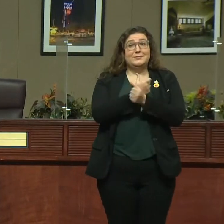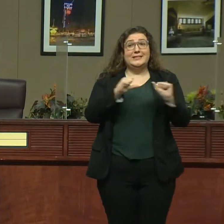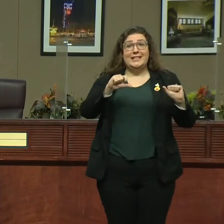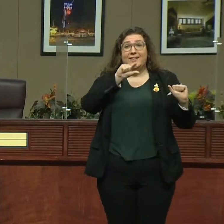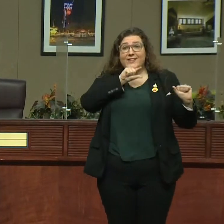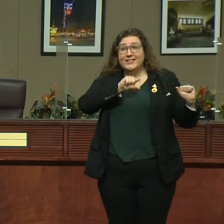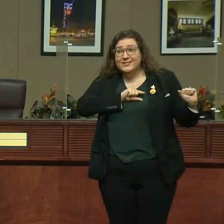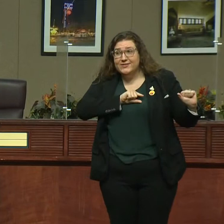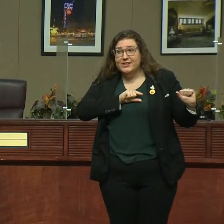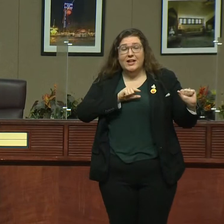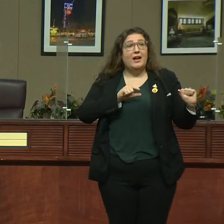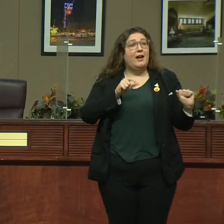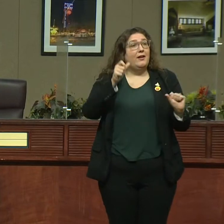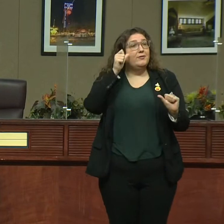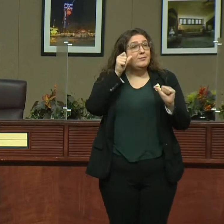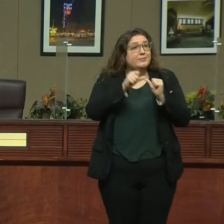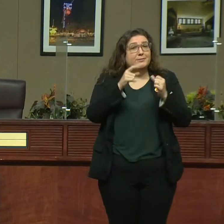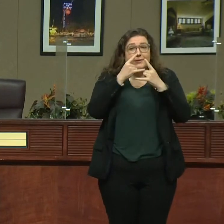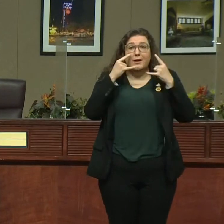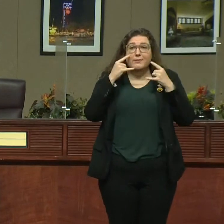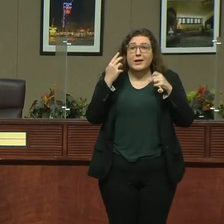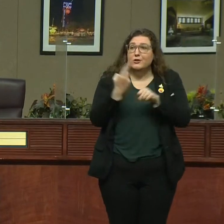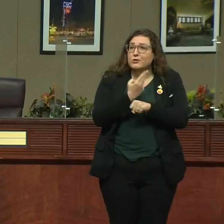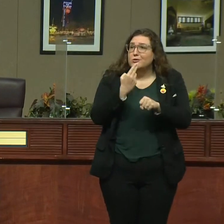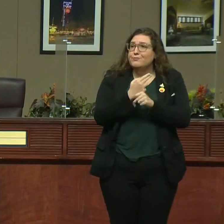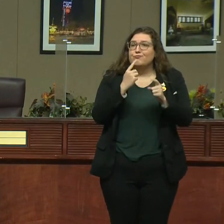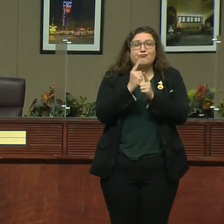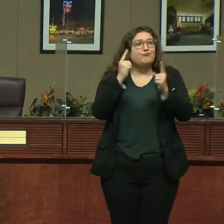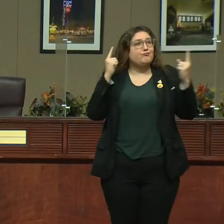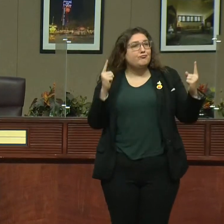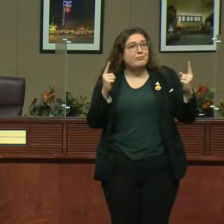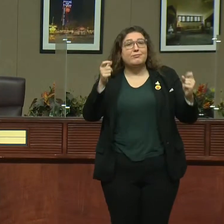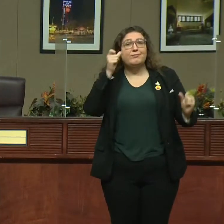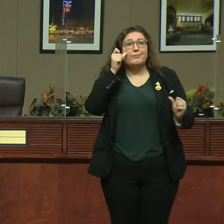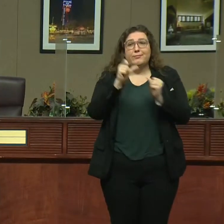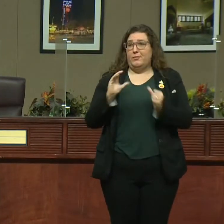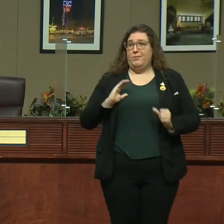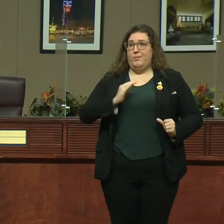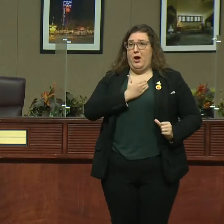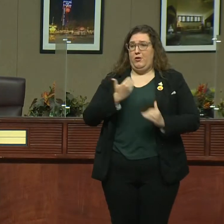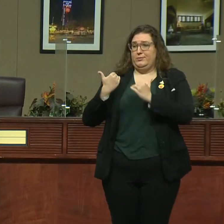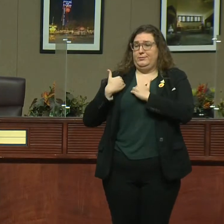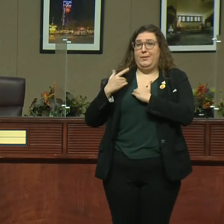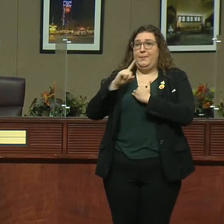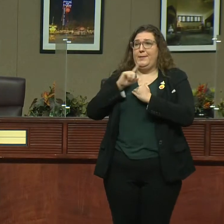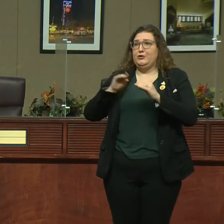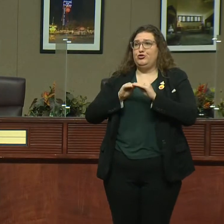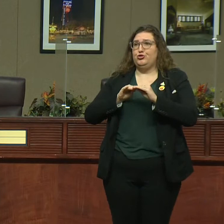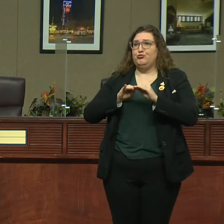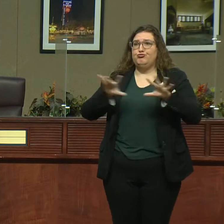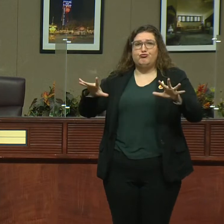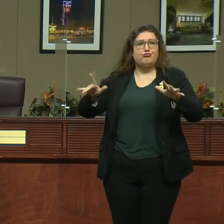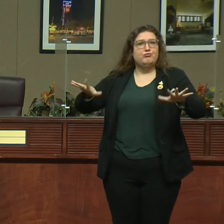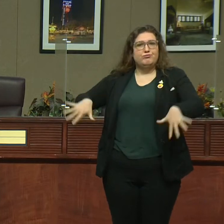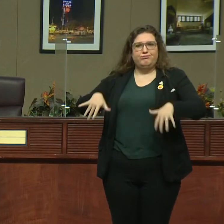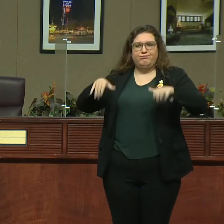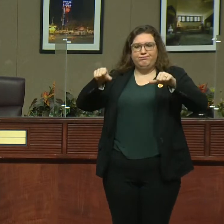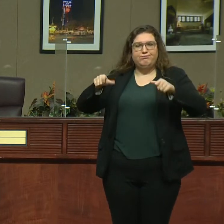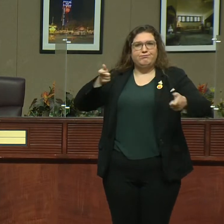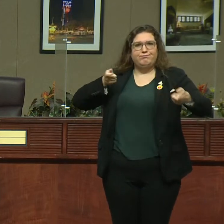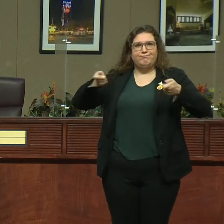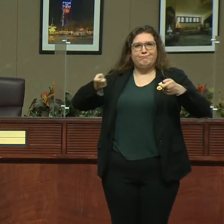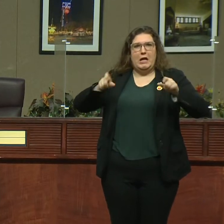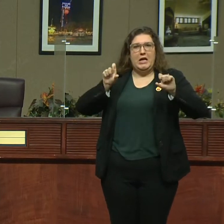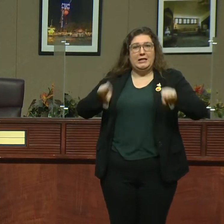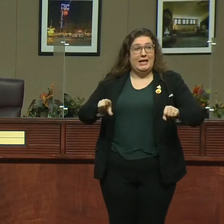It continues to be up to us, each one of us, to continue to control the spread of the virus, and as we enter this